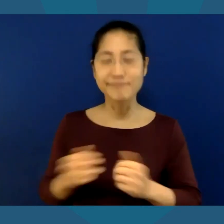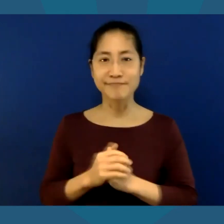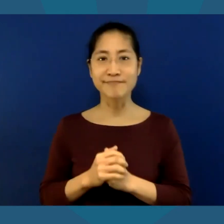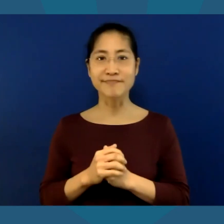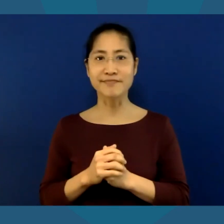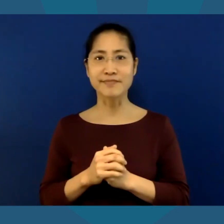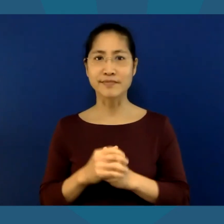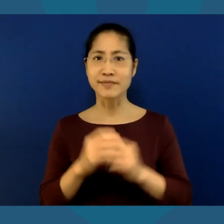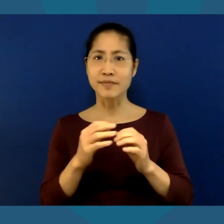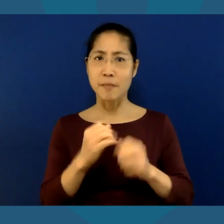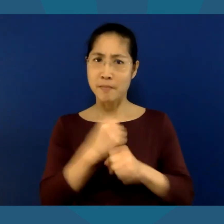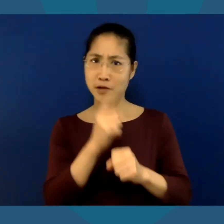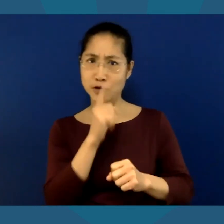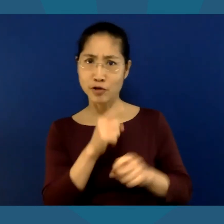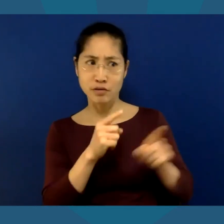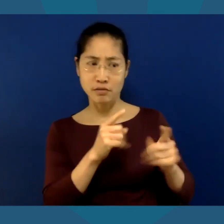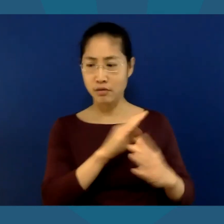natural resources,